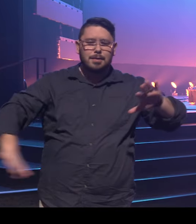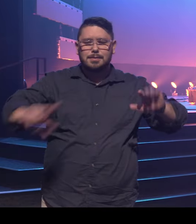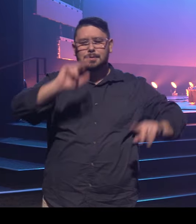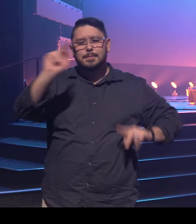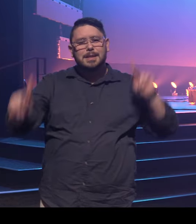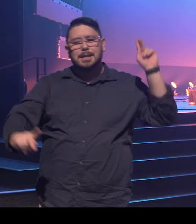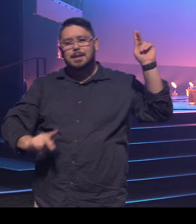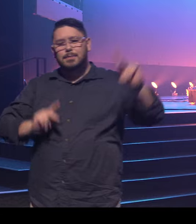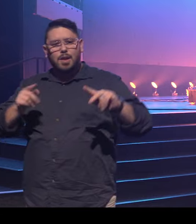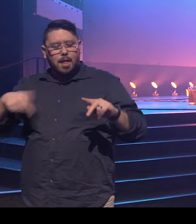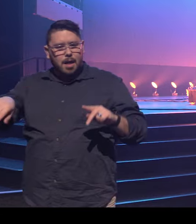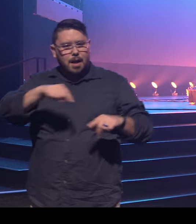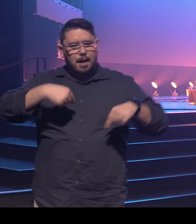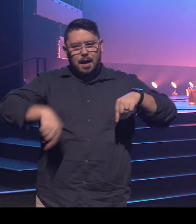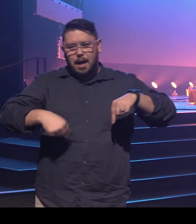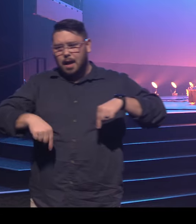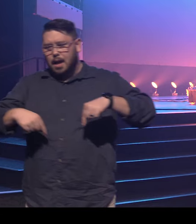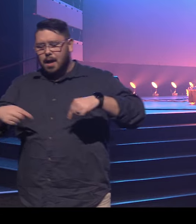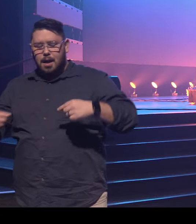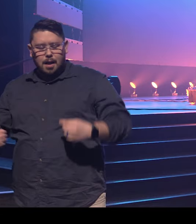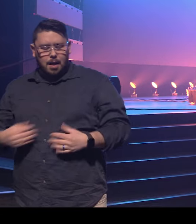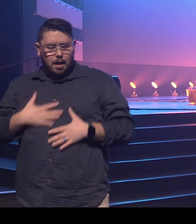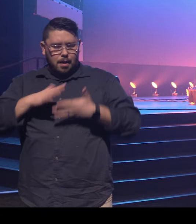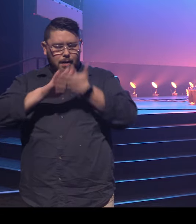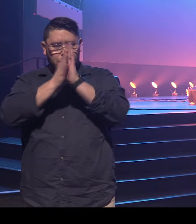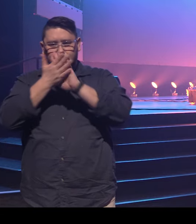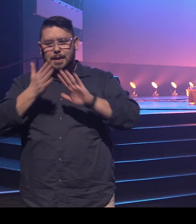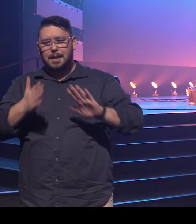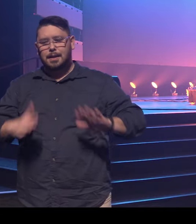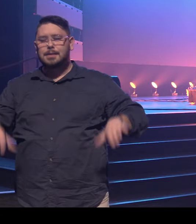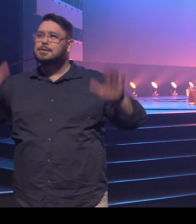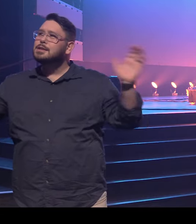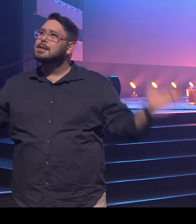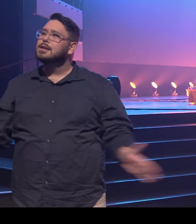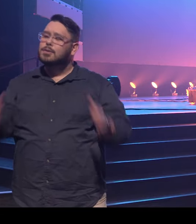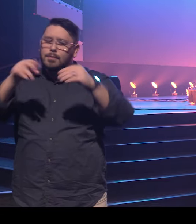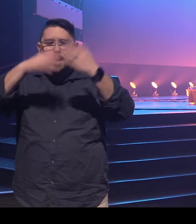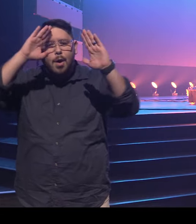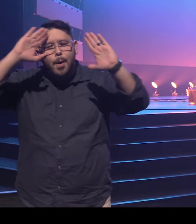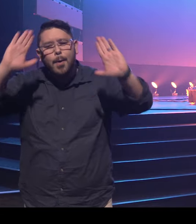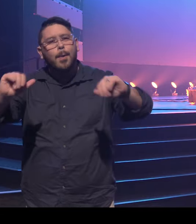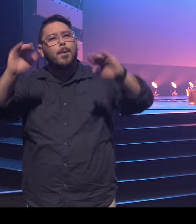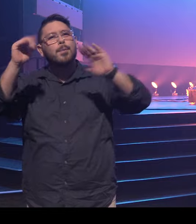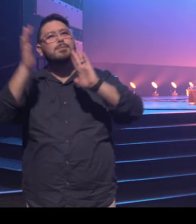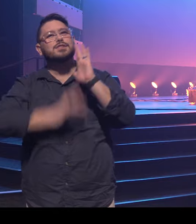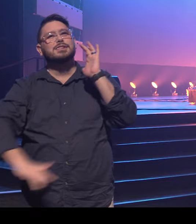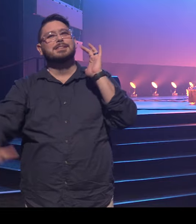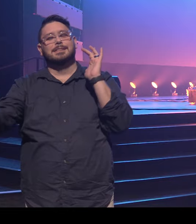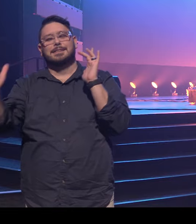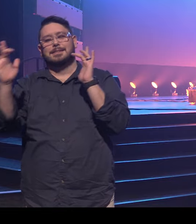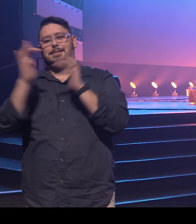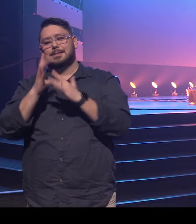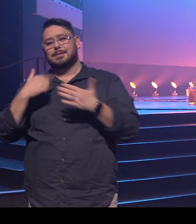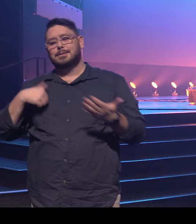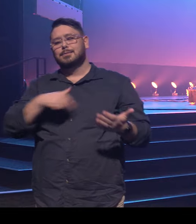Hope to the hopeless. God, it's through you, Jesus. Yes, we just thank you.